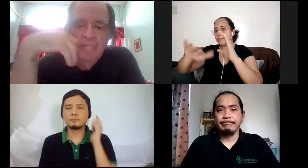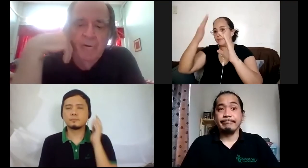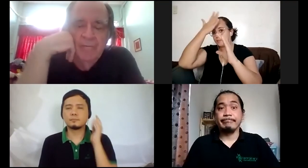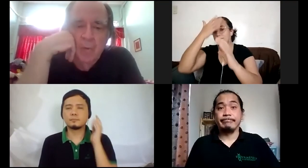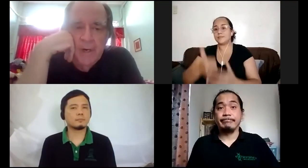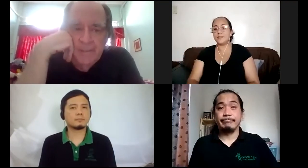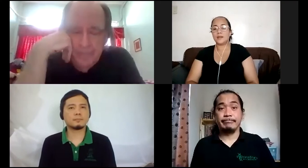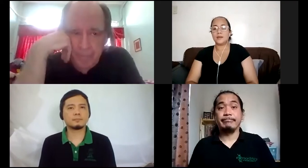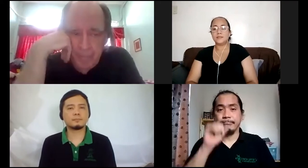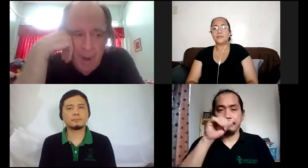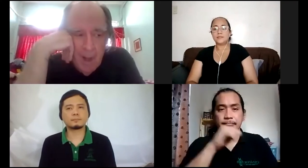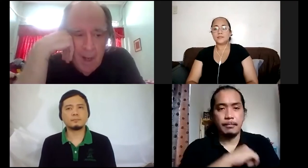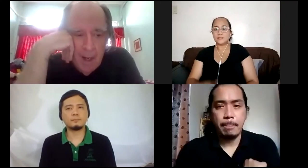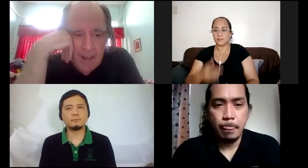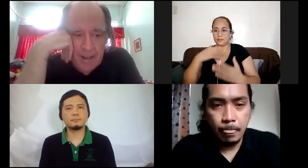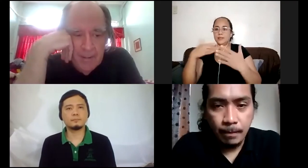If you can forward it.